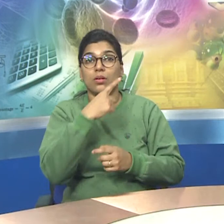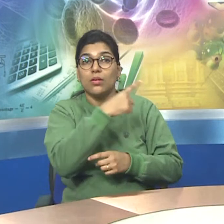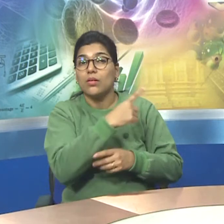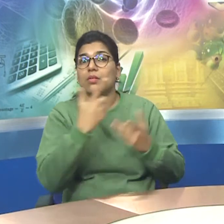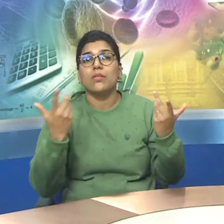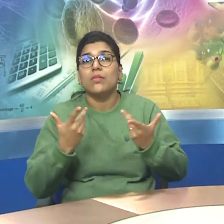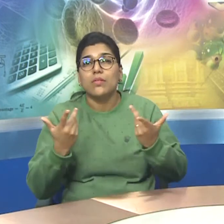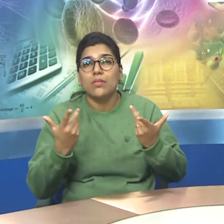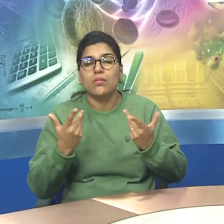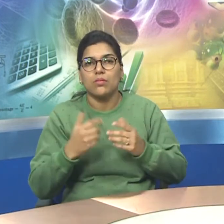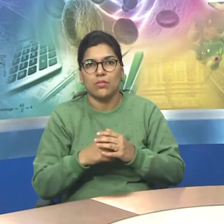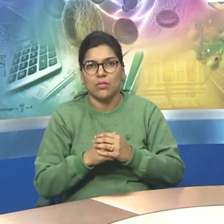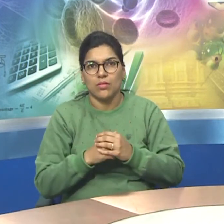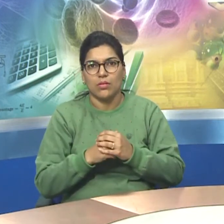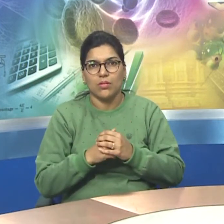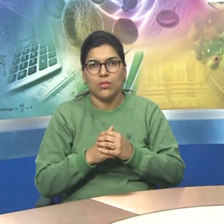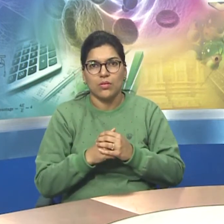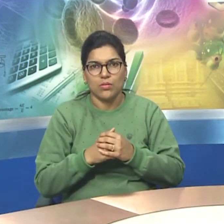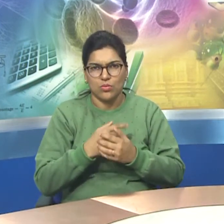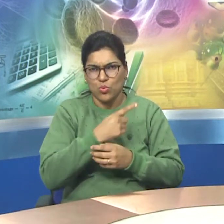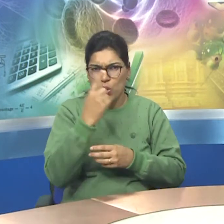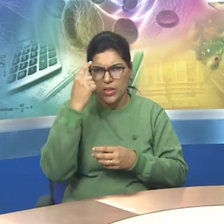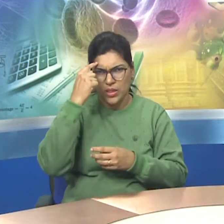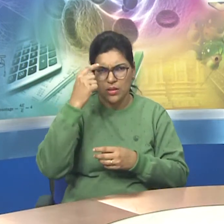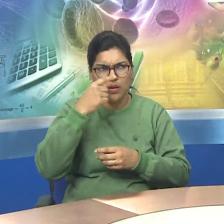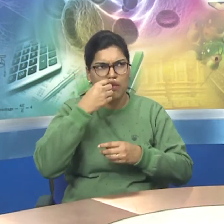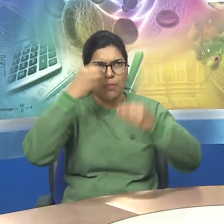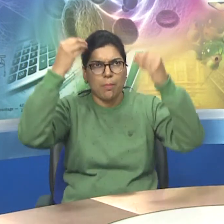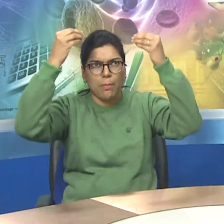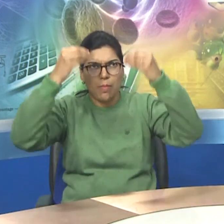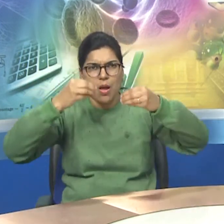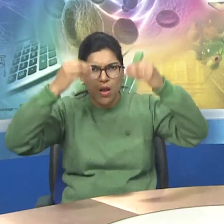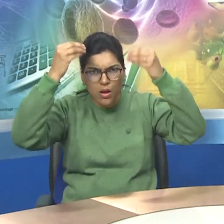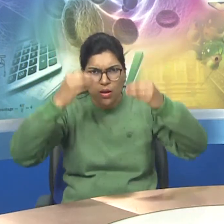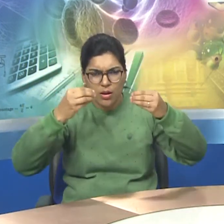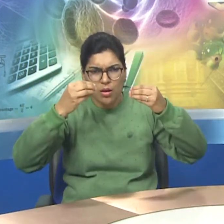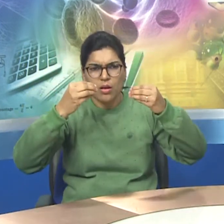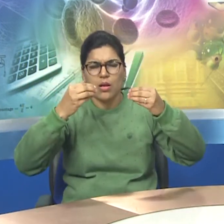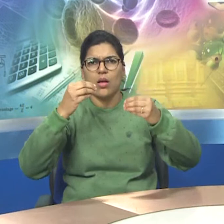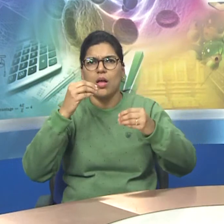Second idiom, it is raining cats and dogs.